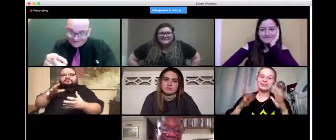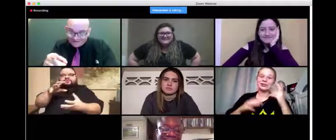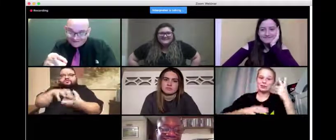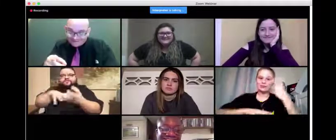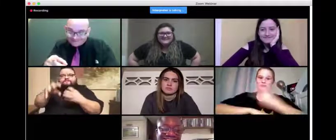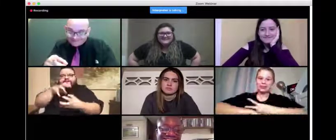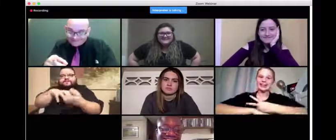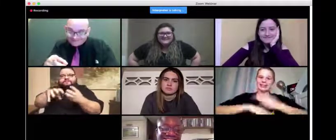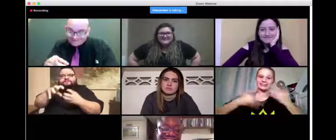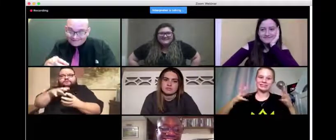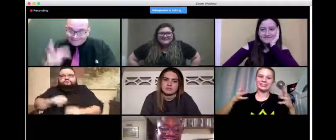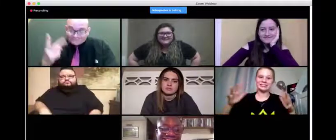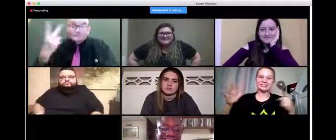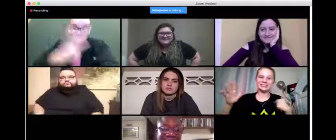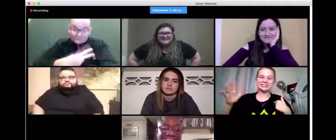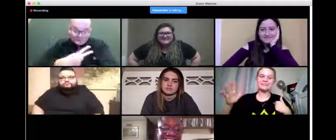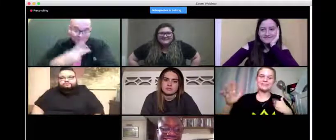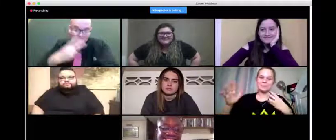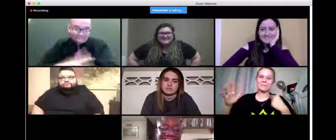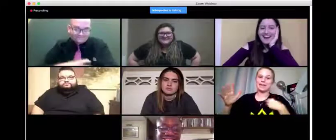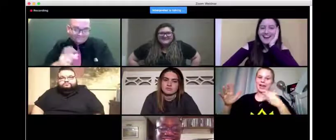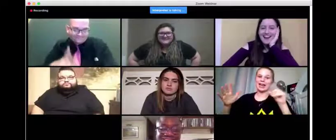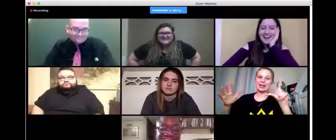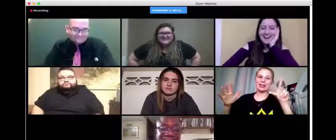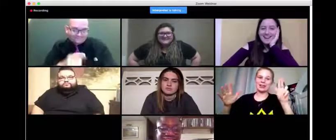Justin, have you seen it? Wasted your night.